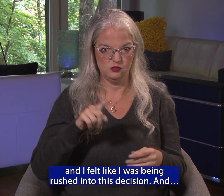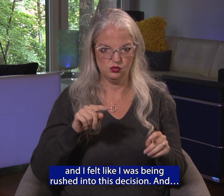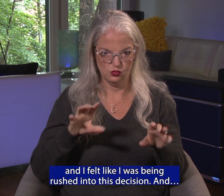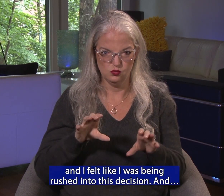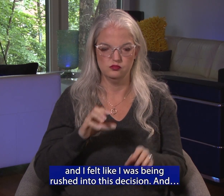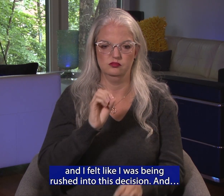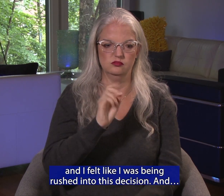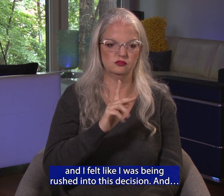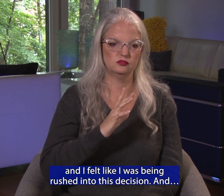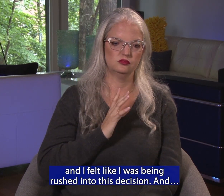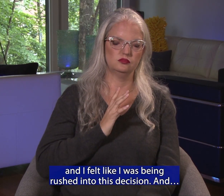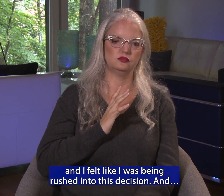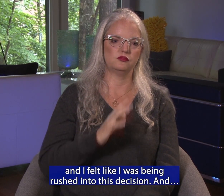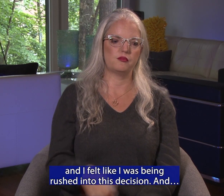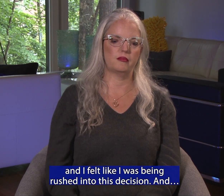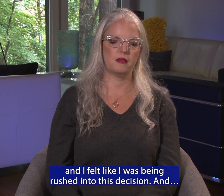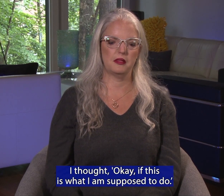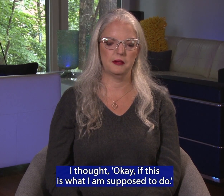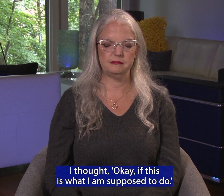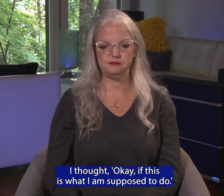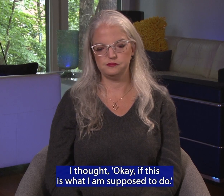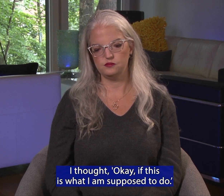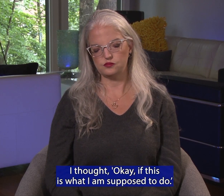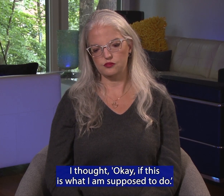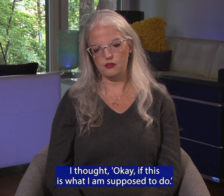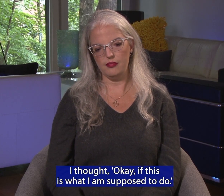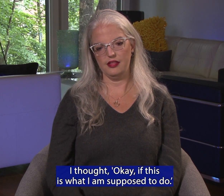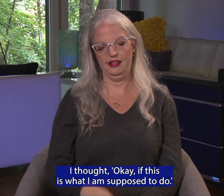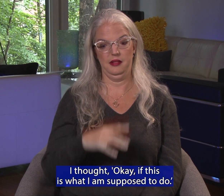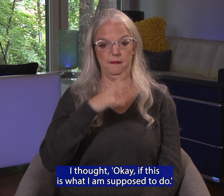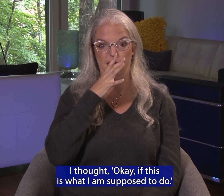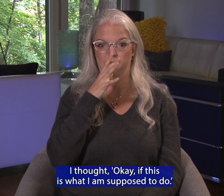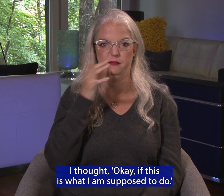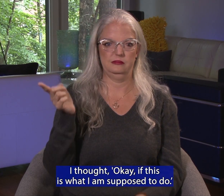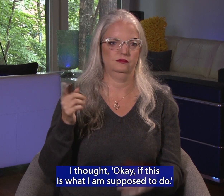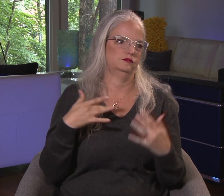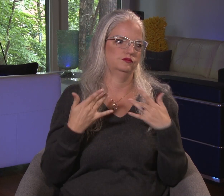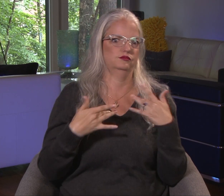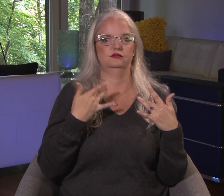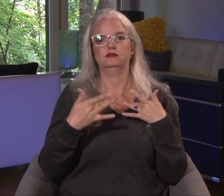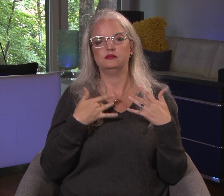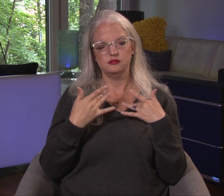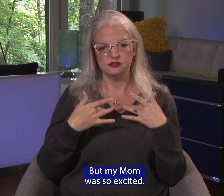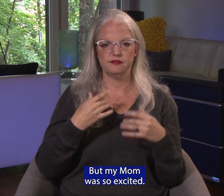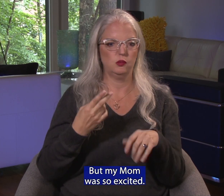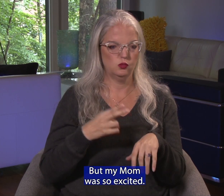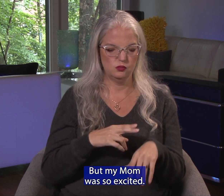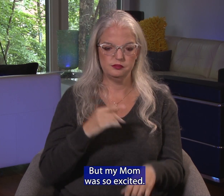this decision and thought, okay, if this is what I'm supposed to do. But my mom was so